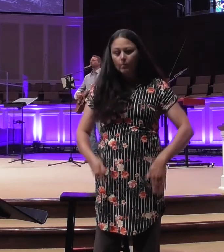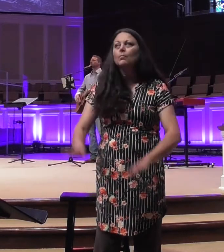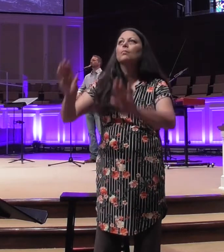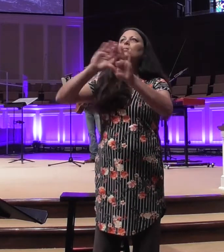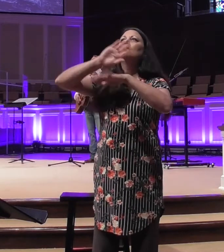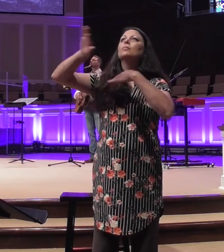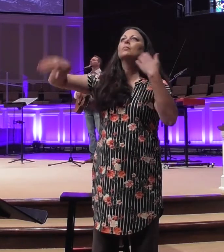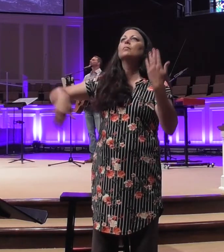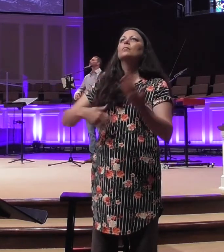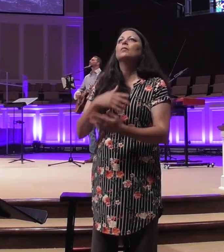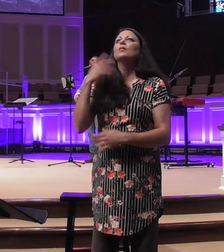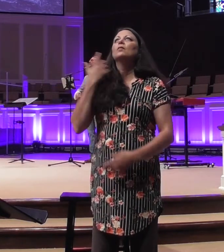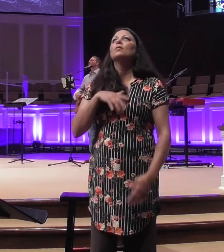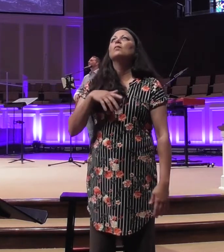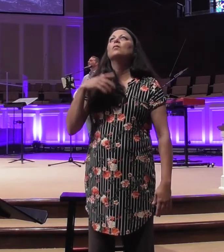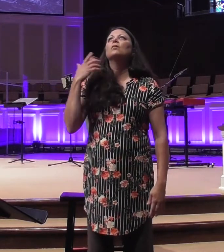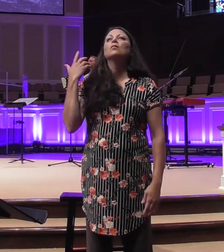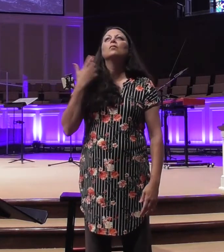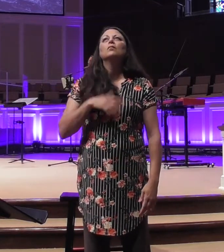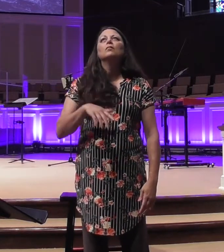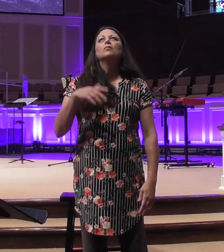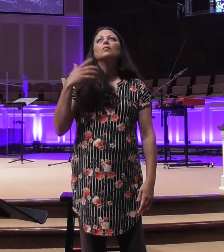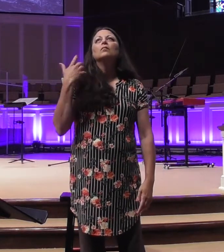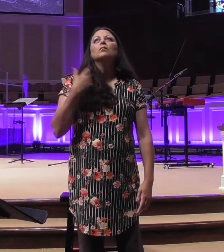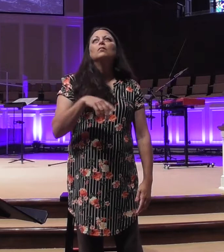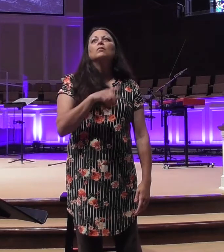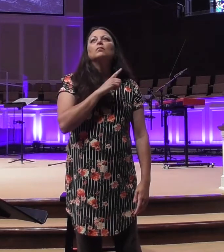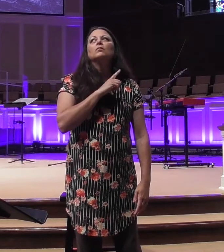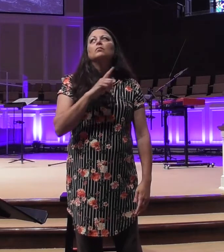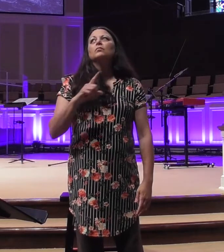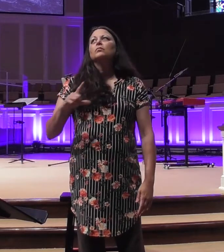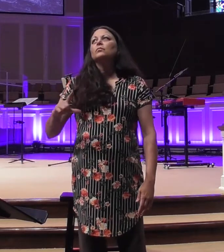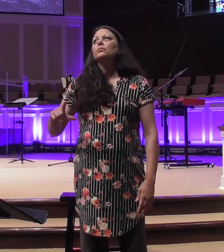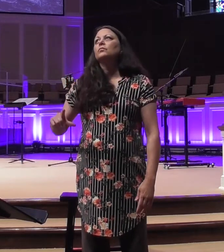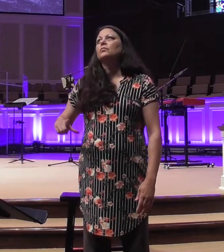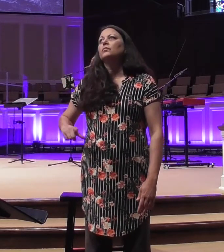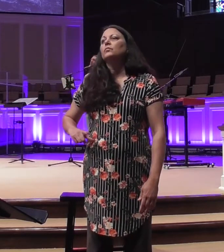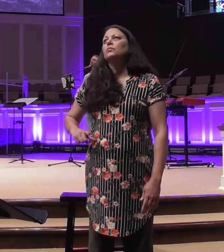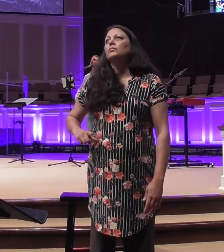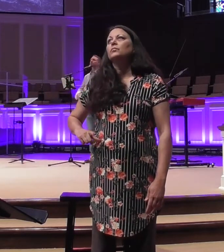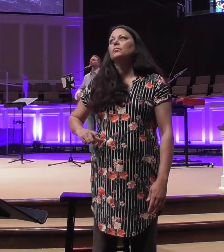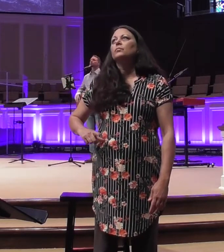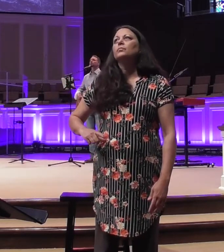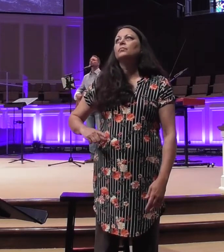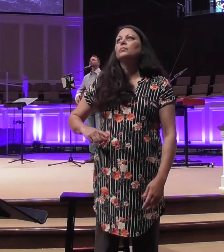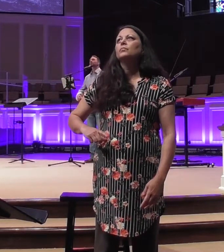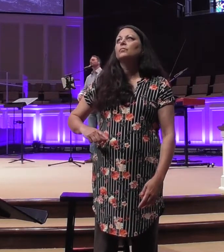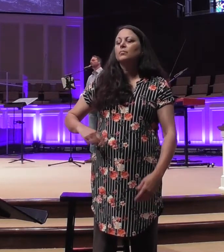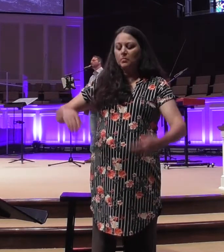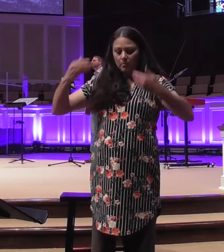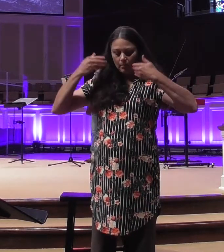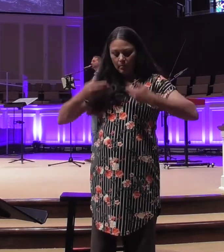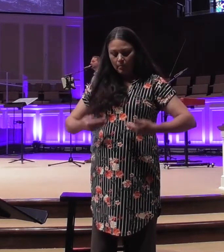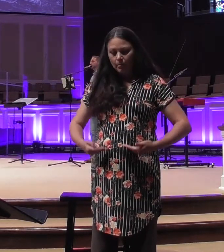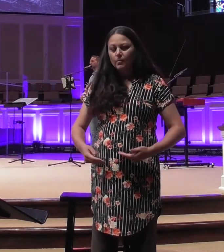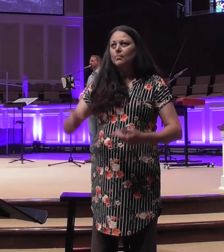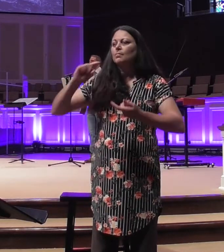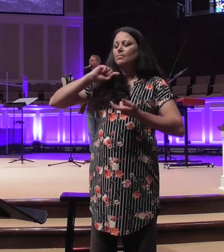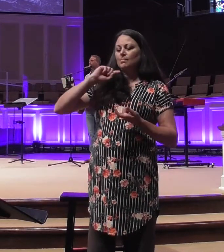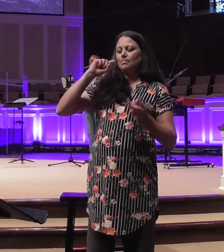everything. Oh Lord, well, change me like only you